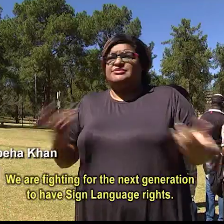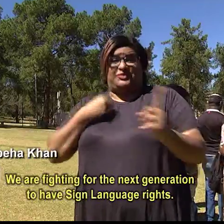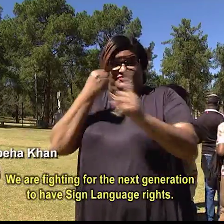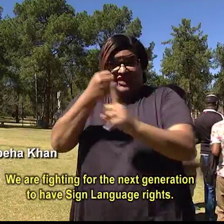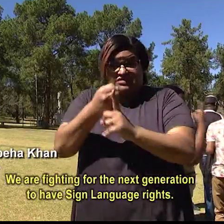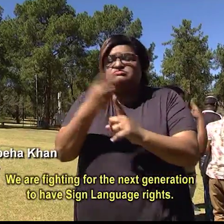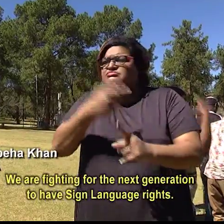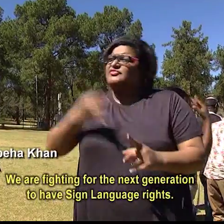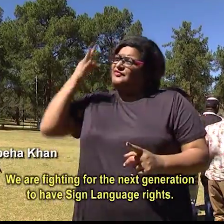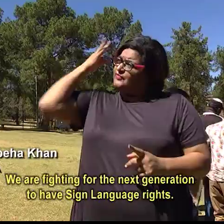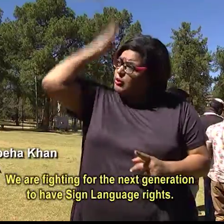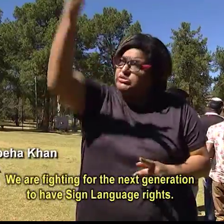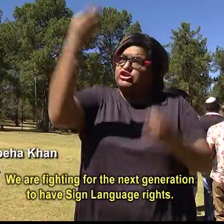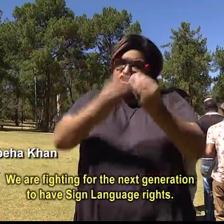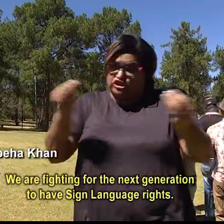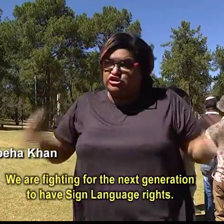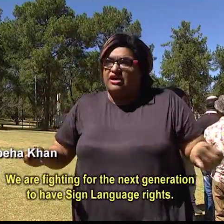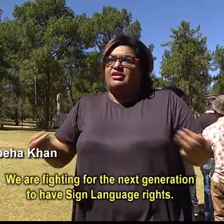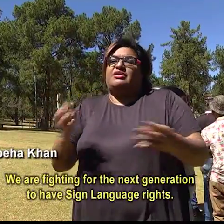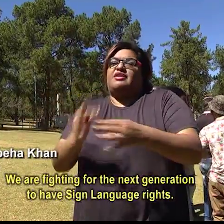We are fighting for the next generation to have sign language